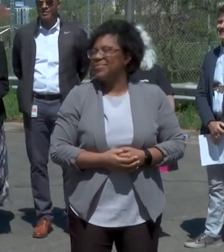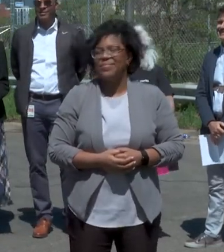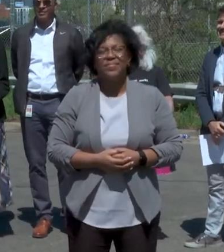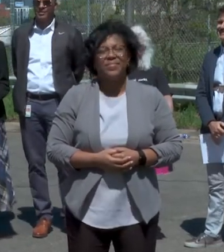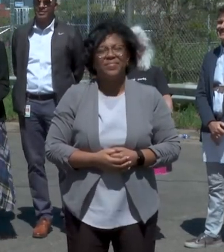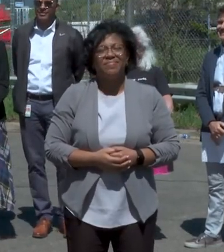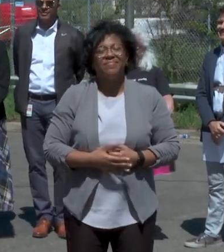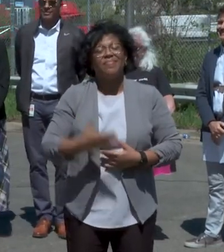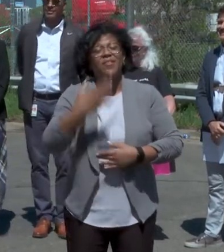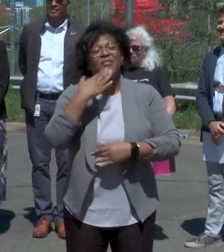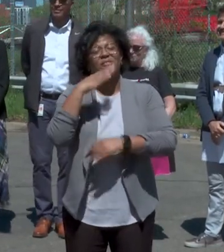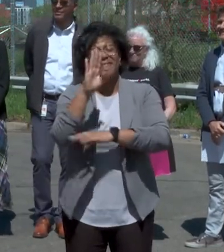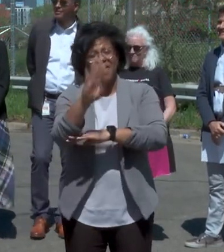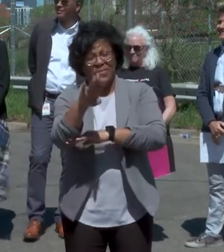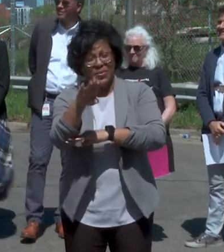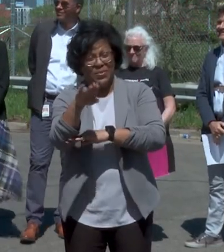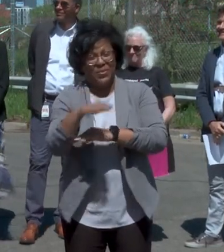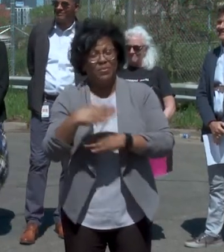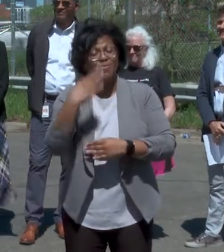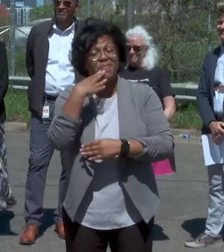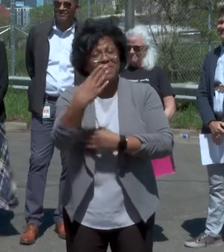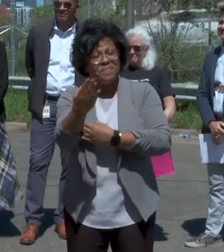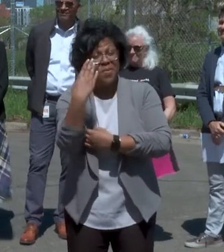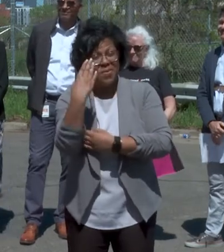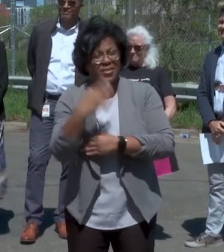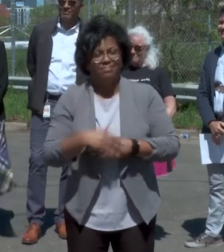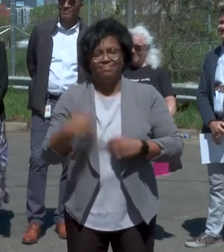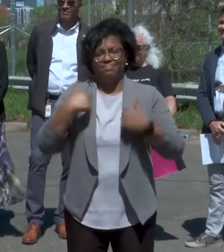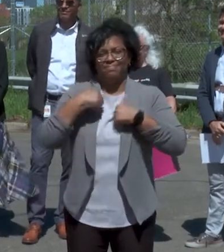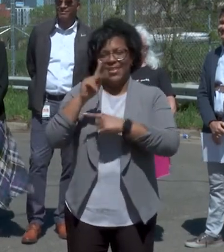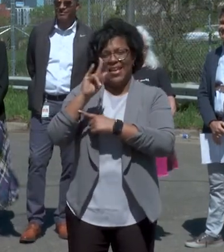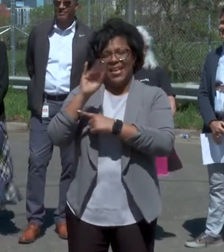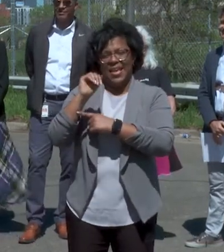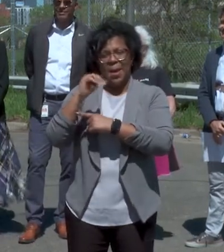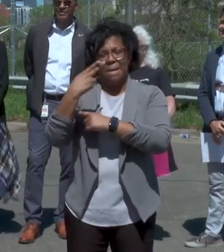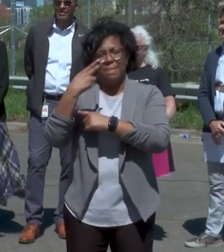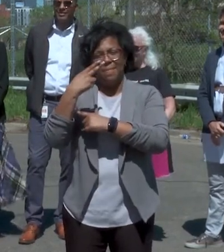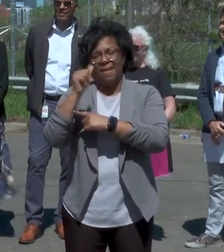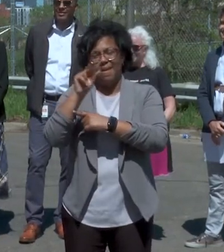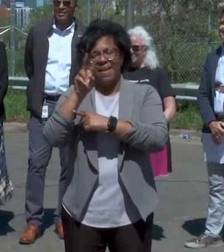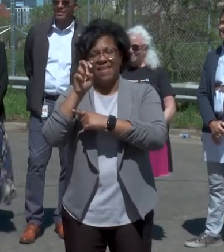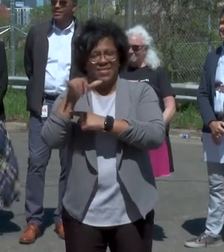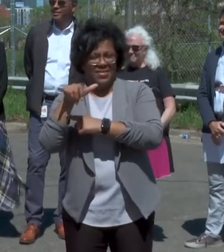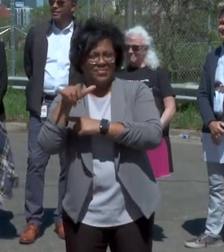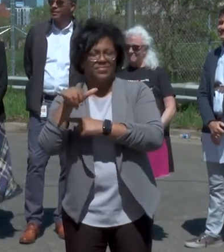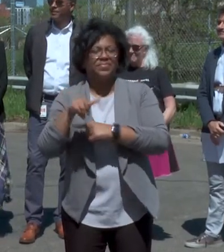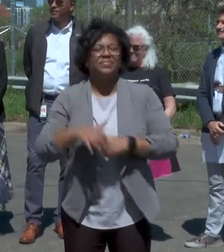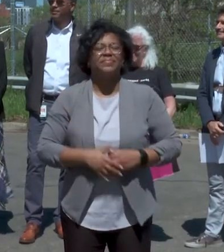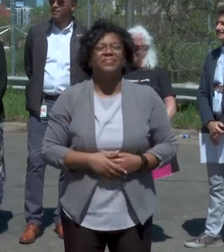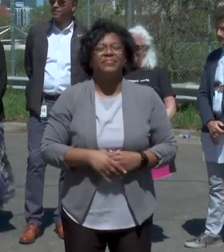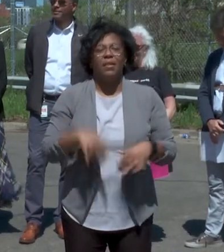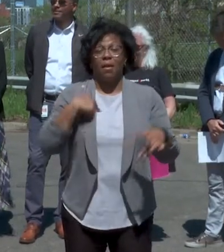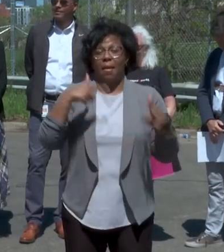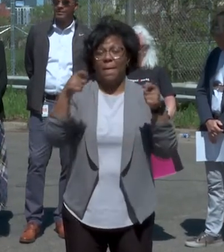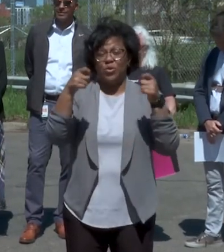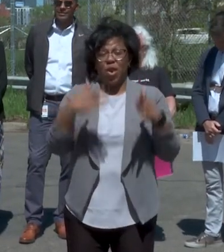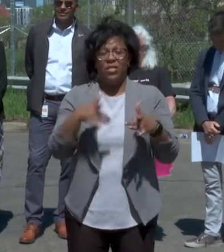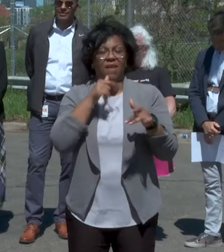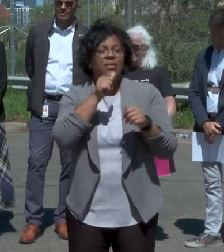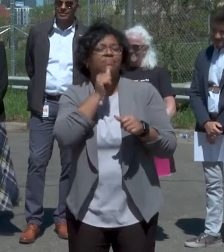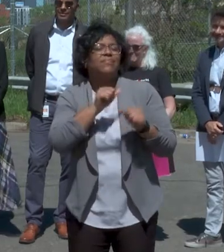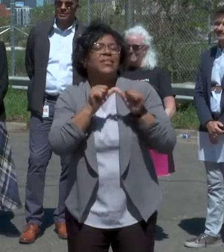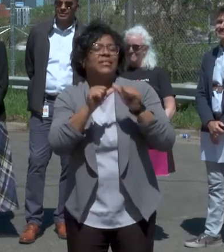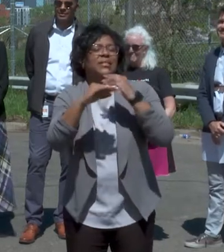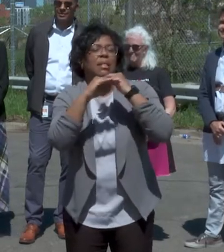Good afternoon, or I guess good morning, everyone. My name is Kim Havey. I'm Director of Sustainability, and I want to thank the mayor and the council members and